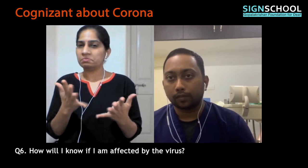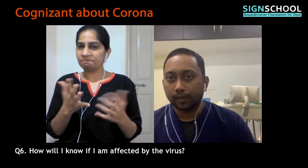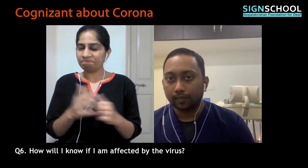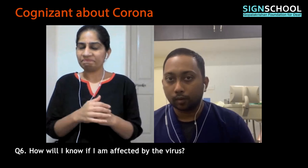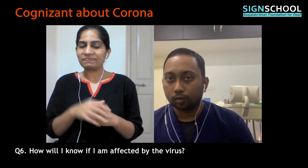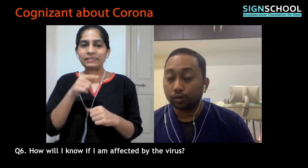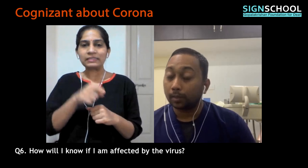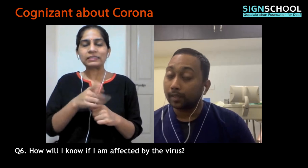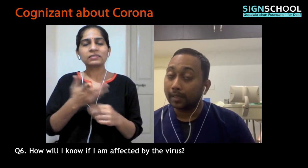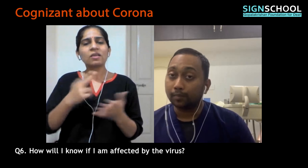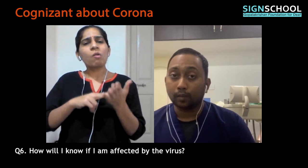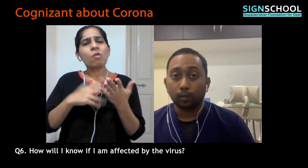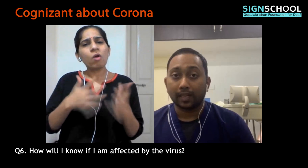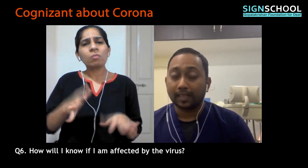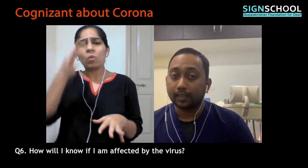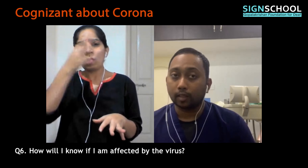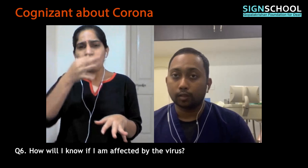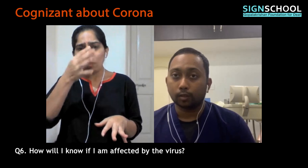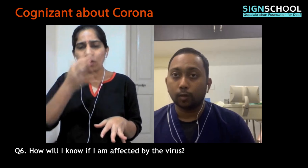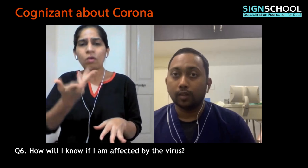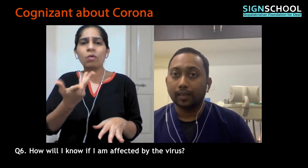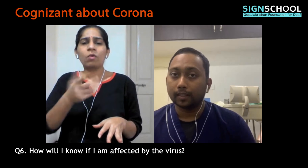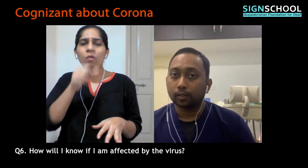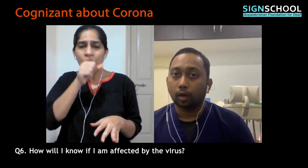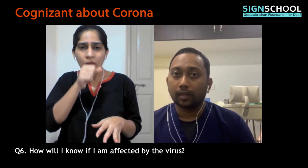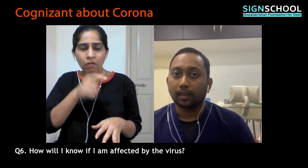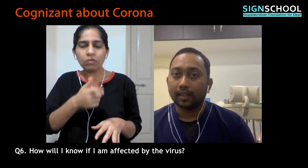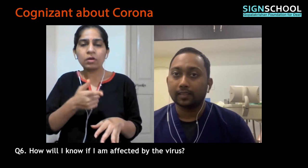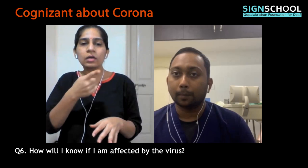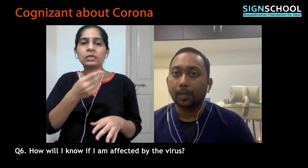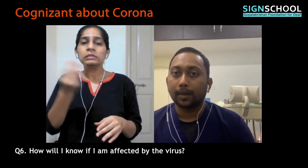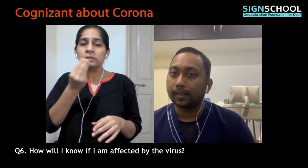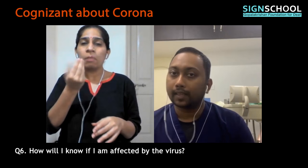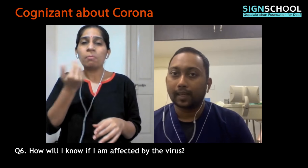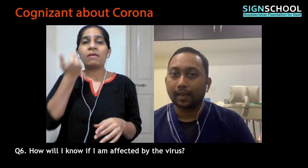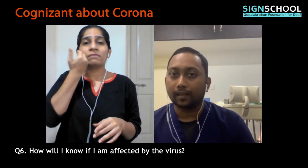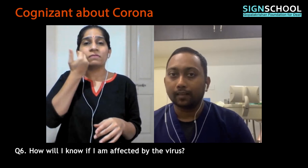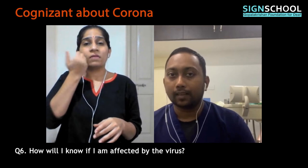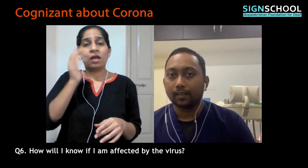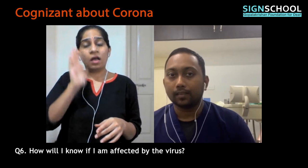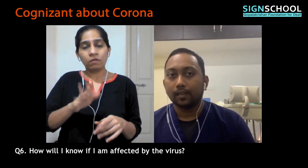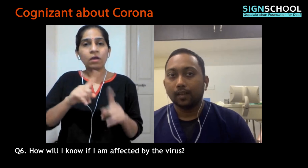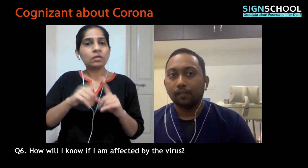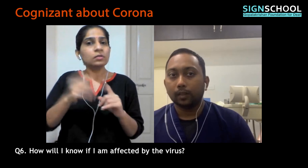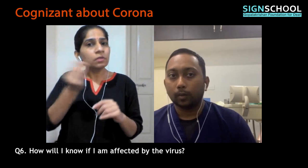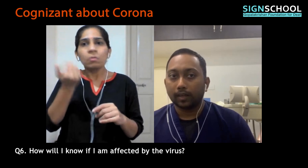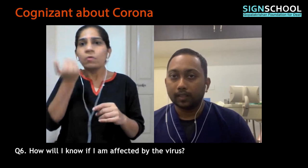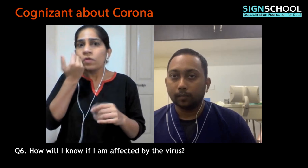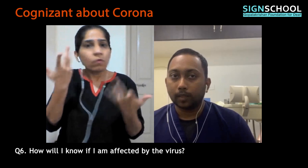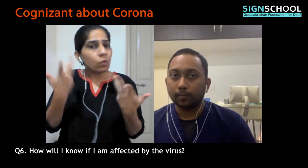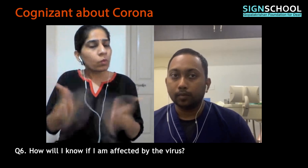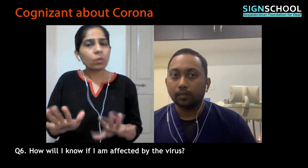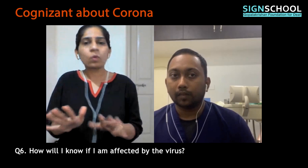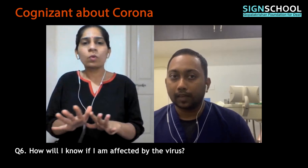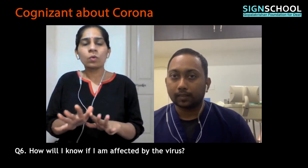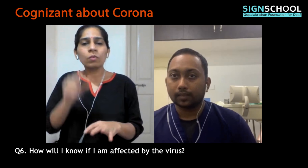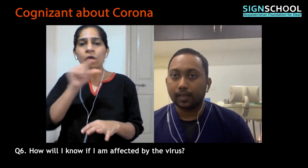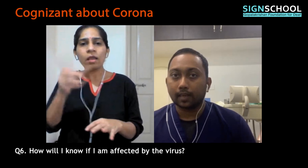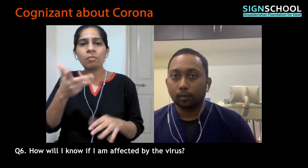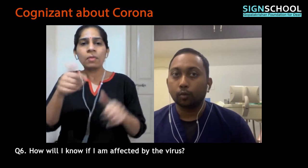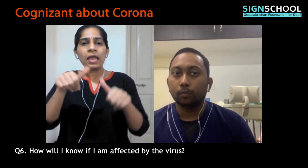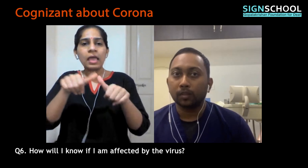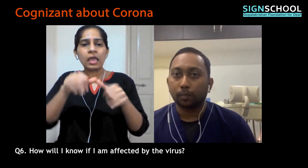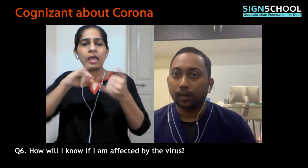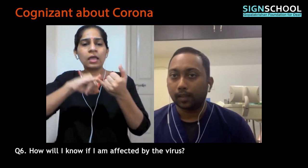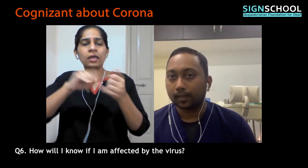represent without the fever also, sometimes without anything also. It is called an asymptomatic carrier. That is, without any symptoms, the virus